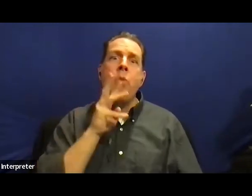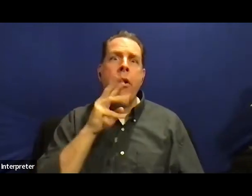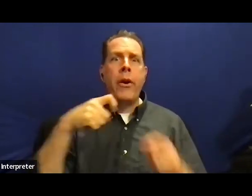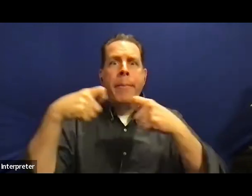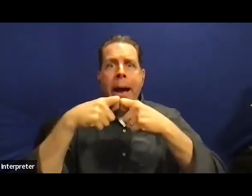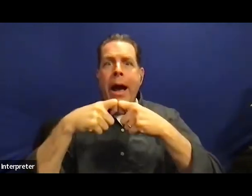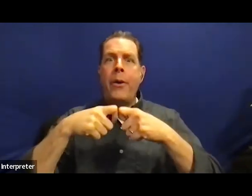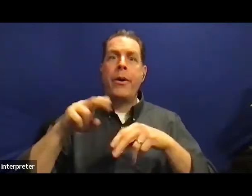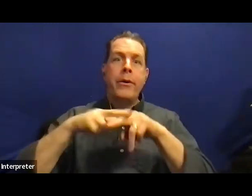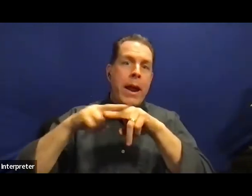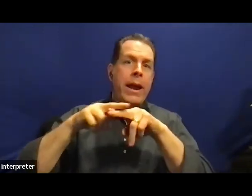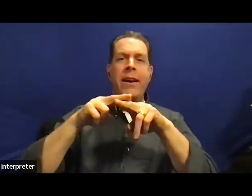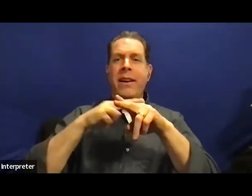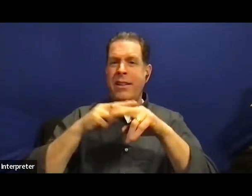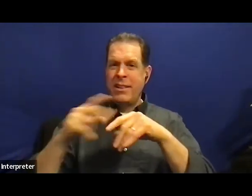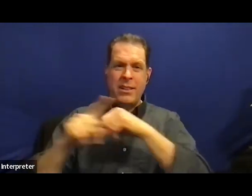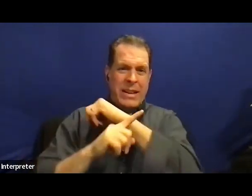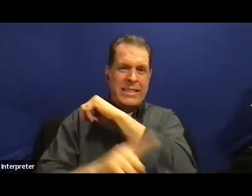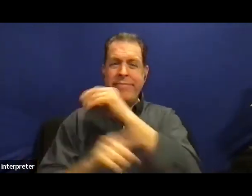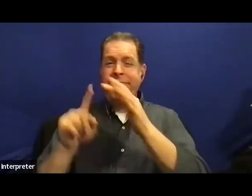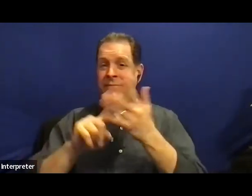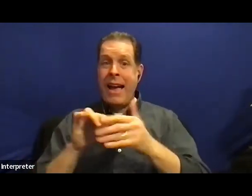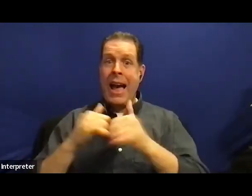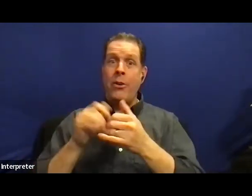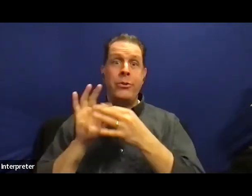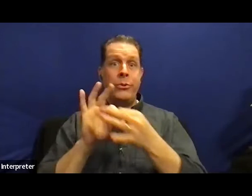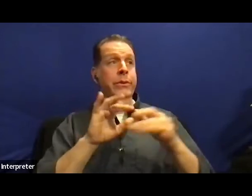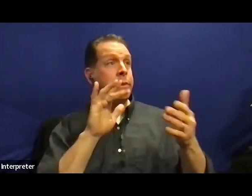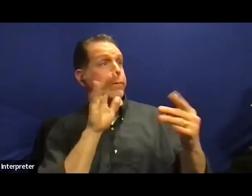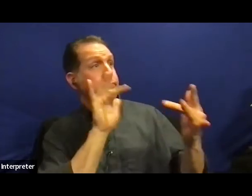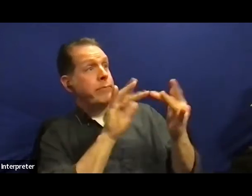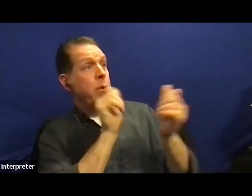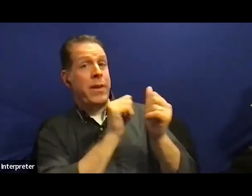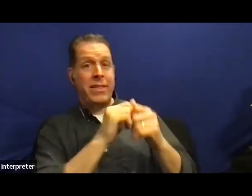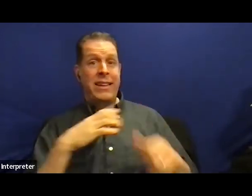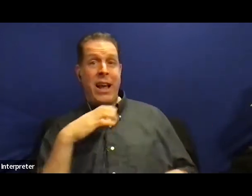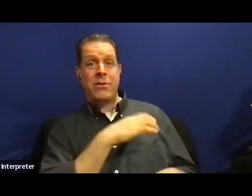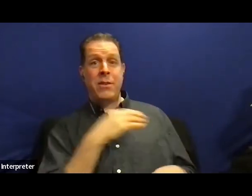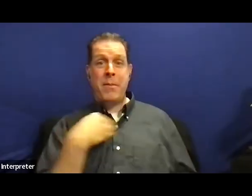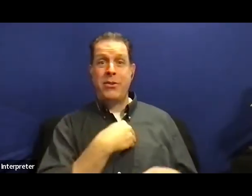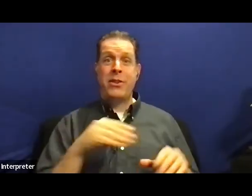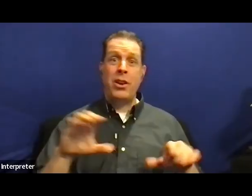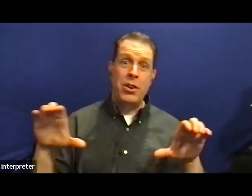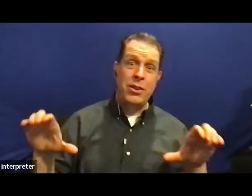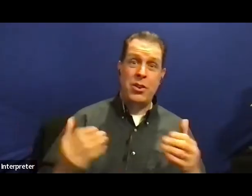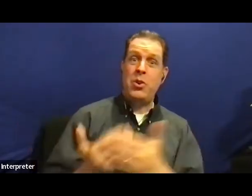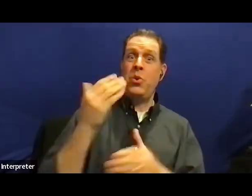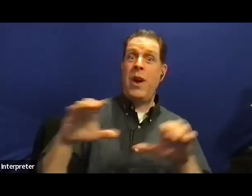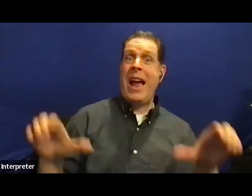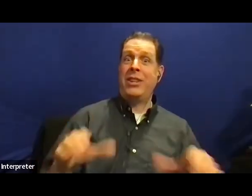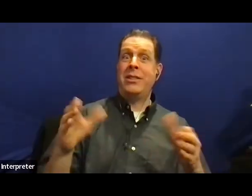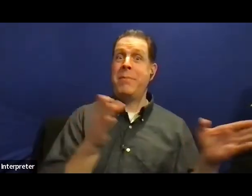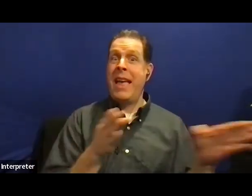power, rail, and solid waste, how to connect to your council members, our new climate action plan, or the more than